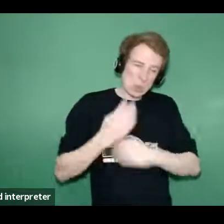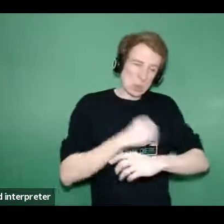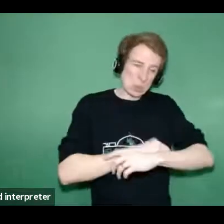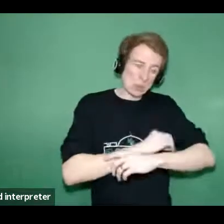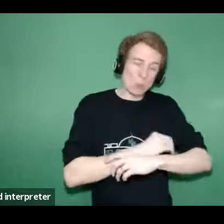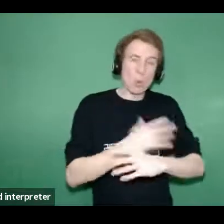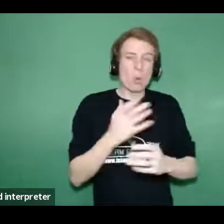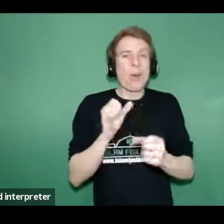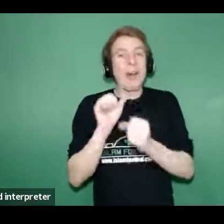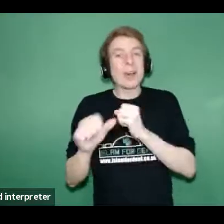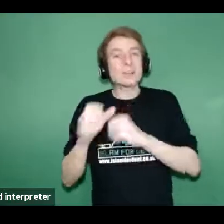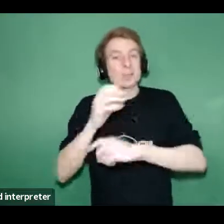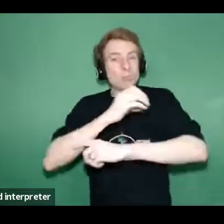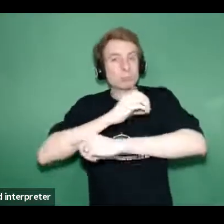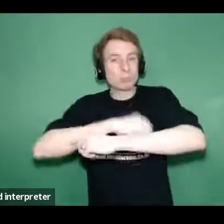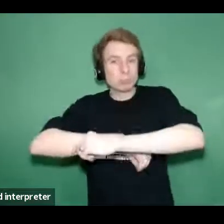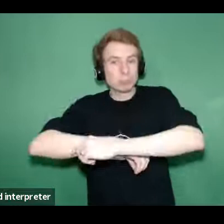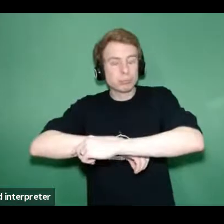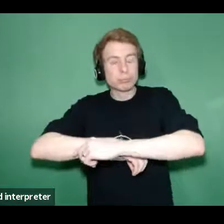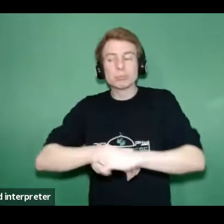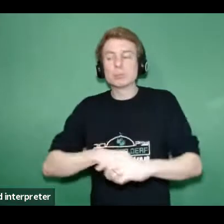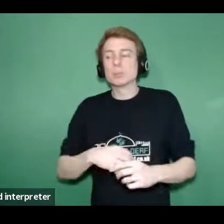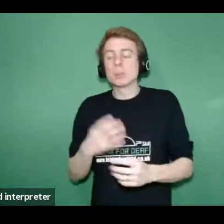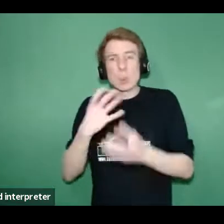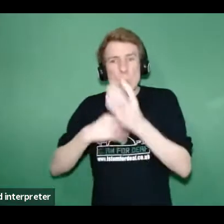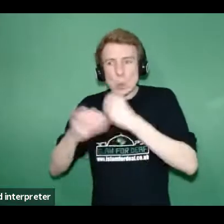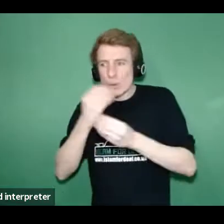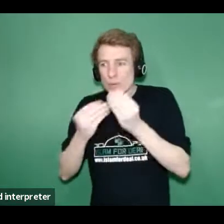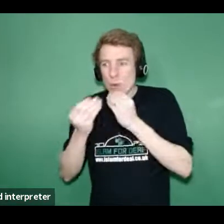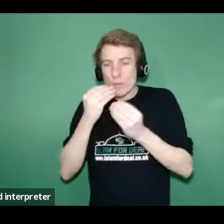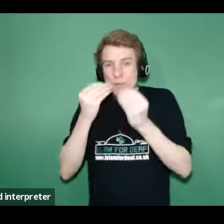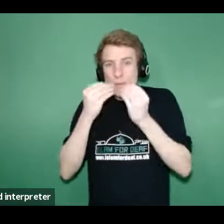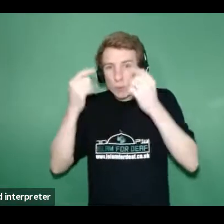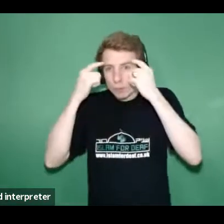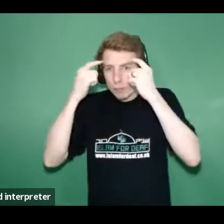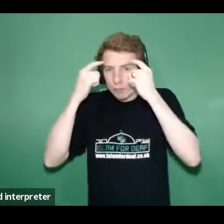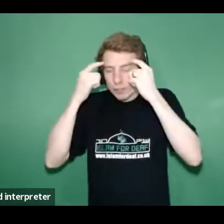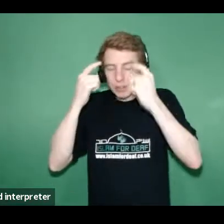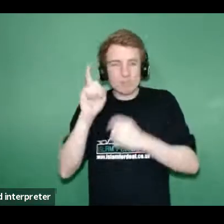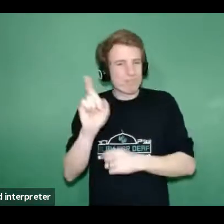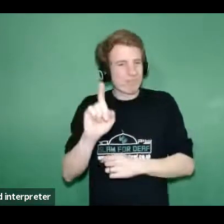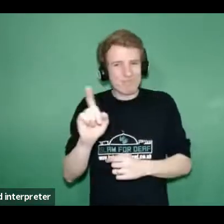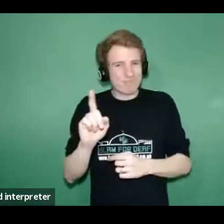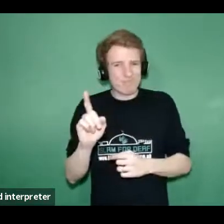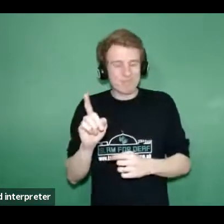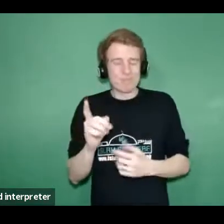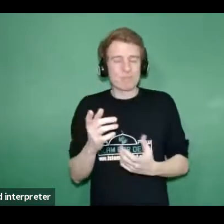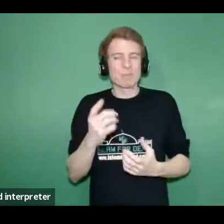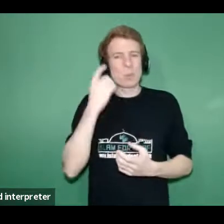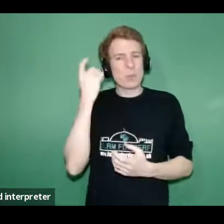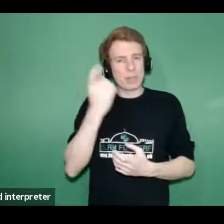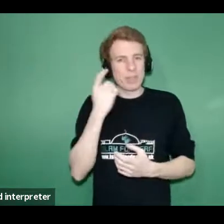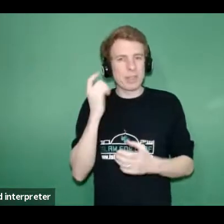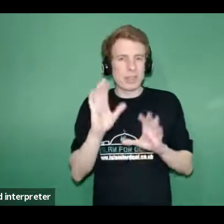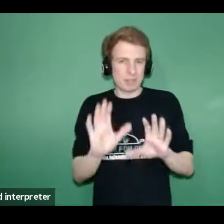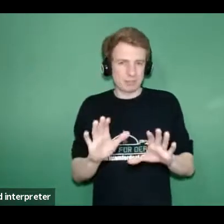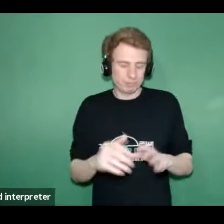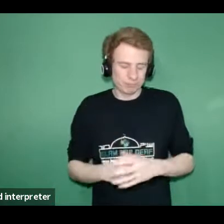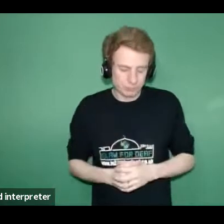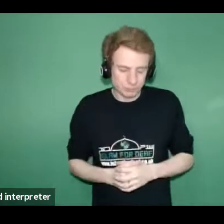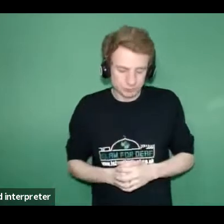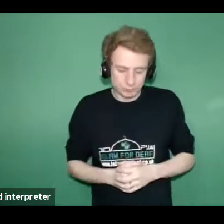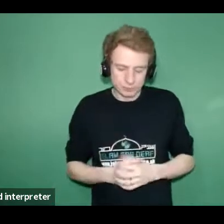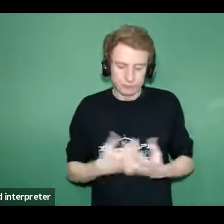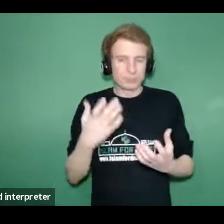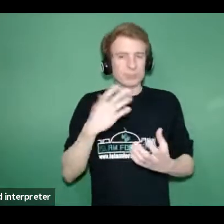fasting. And that's because when people look to plan for what they're going